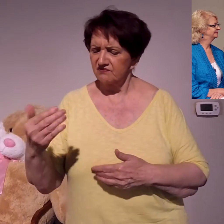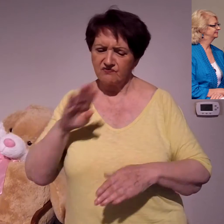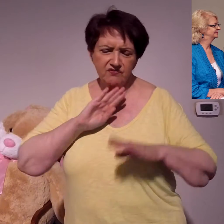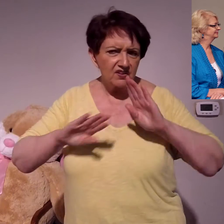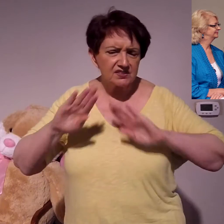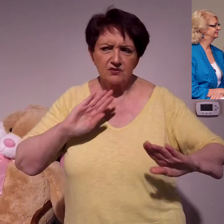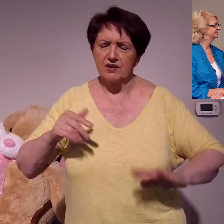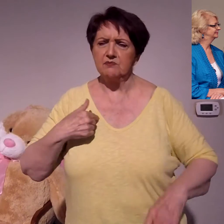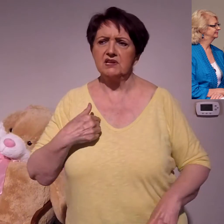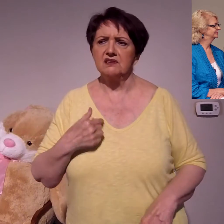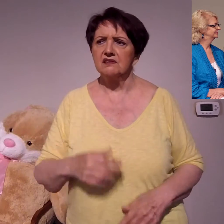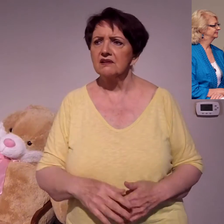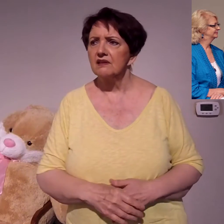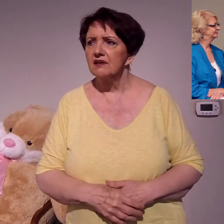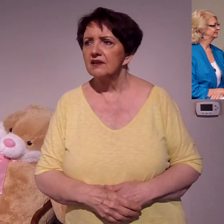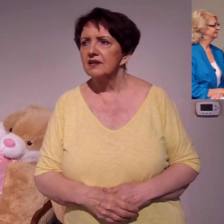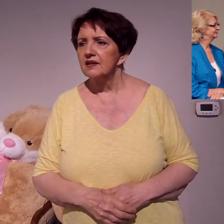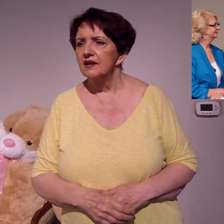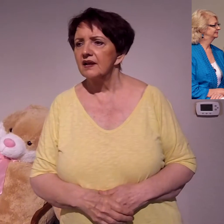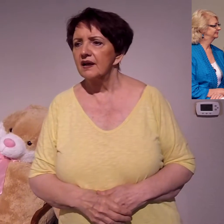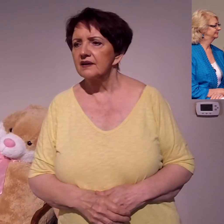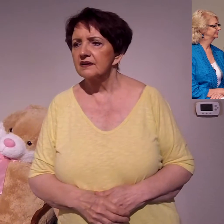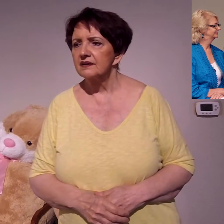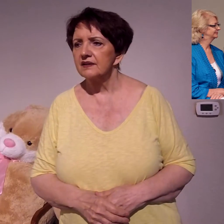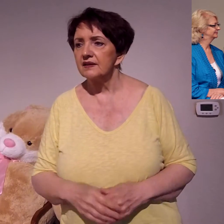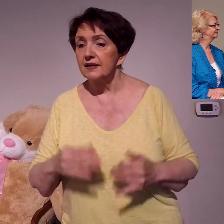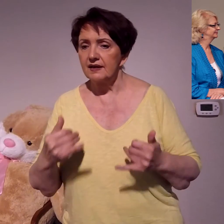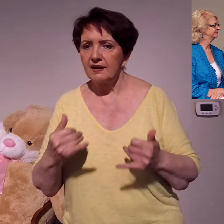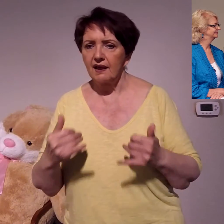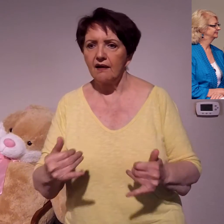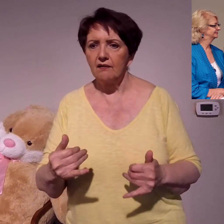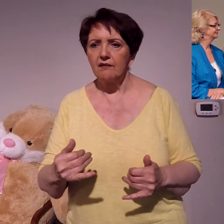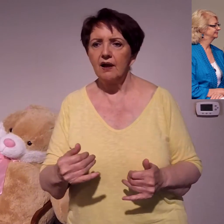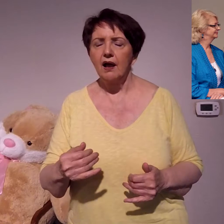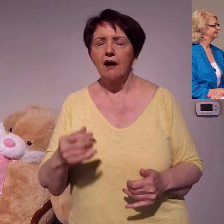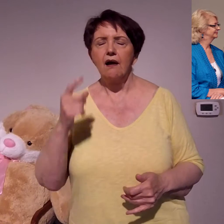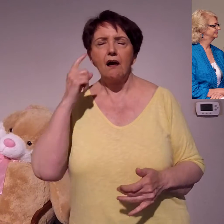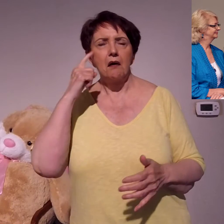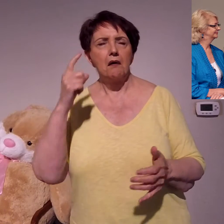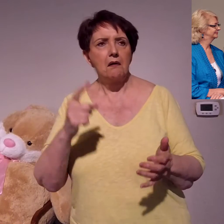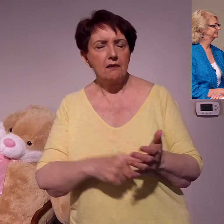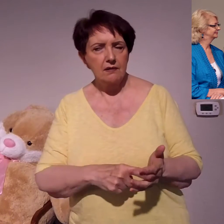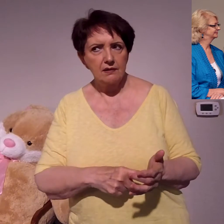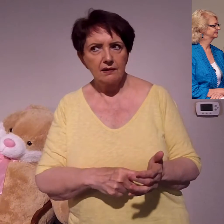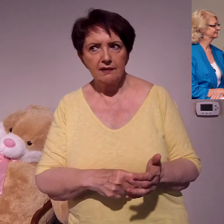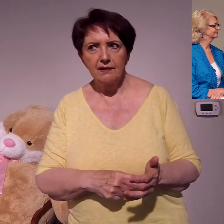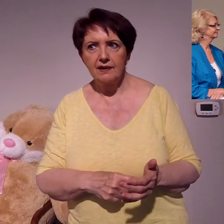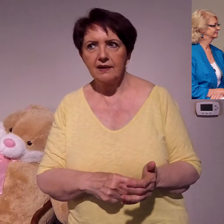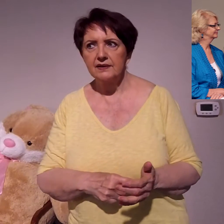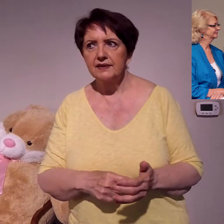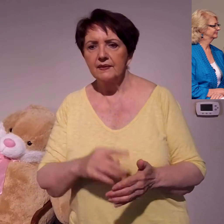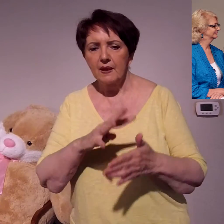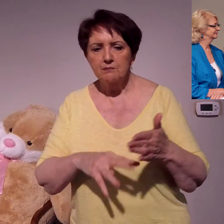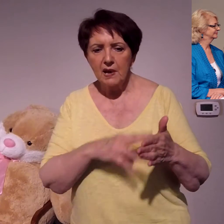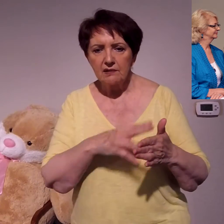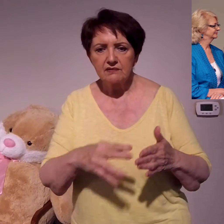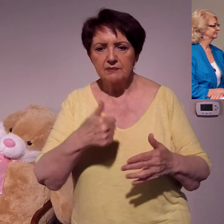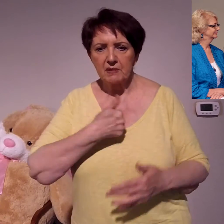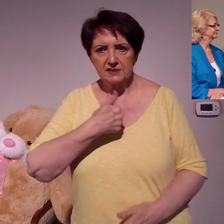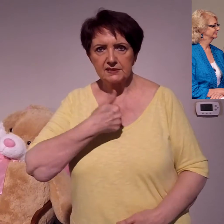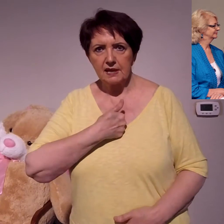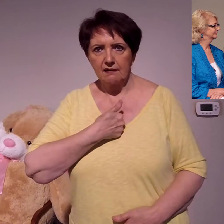me. And I've now become conscious. I've become conscious of this pattern in me,